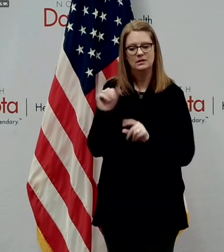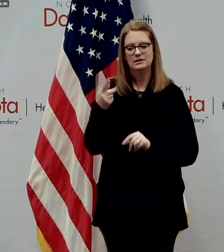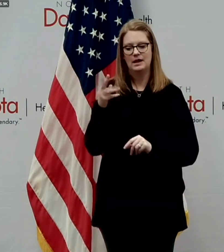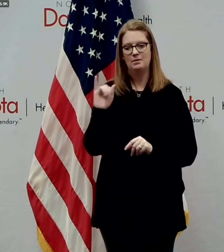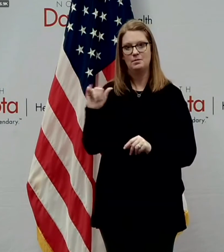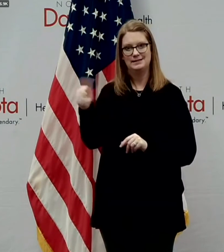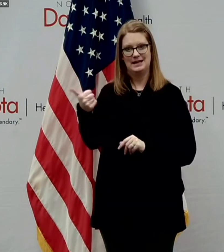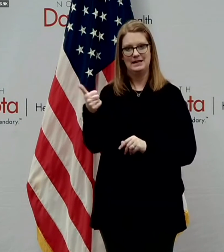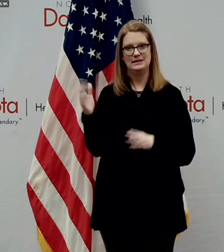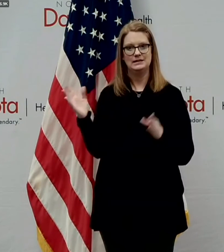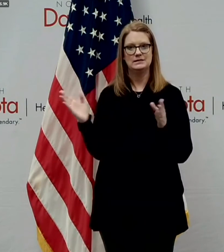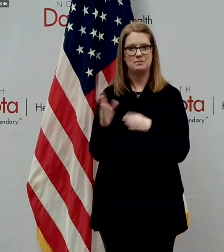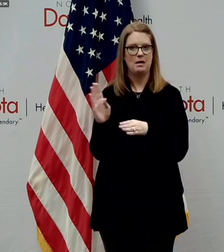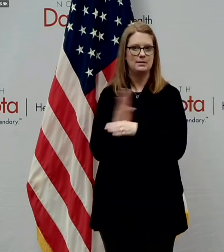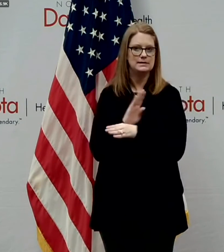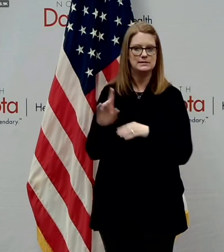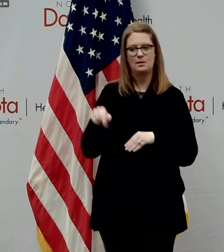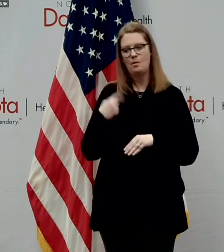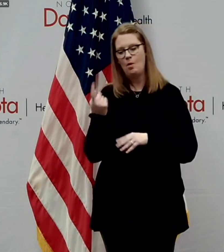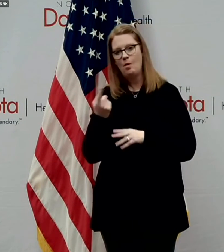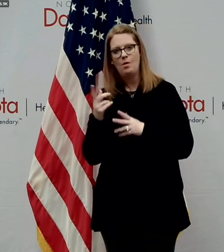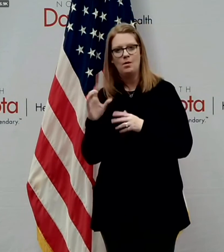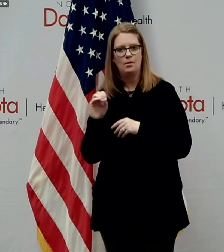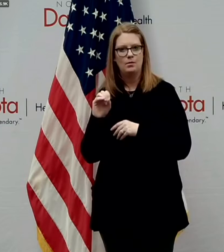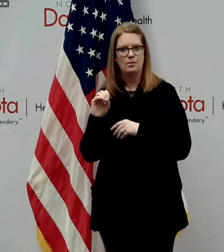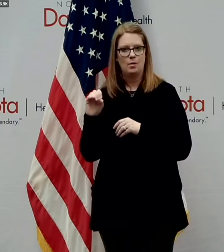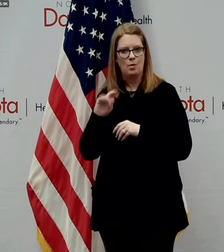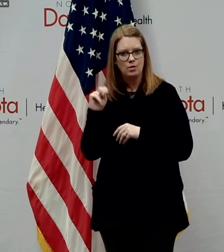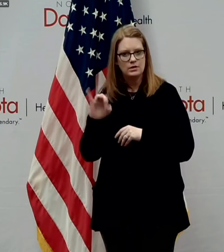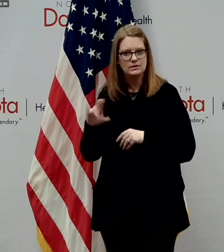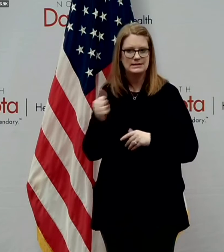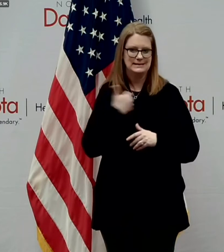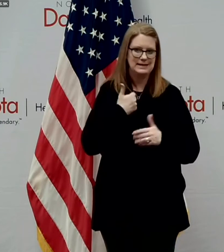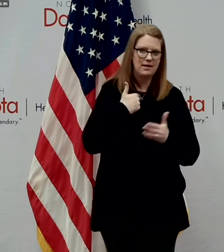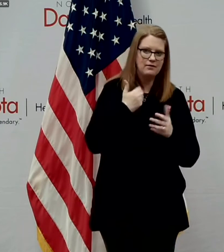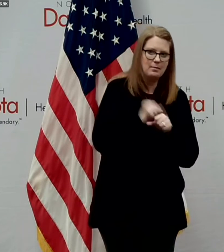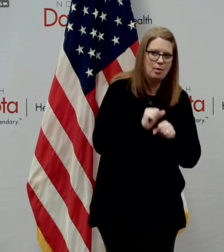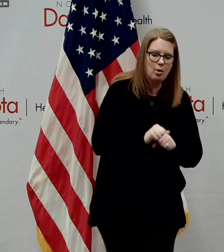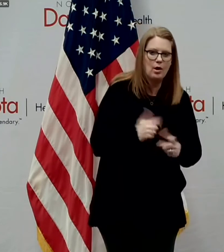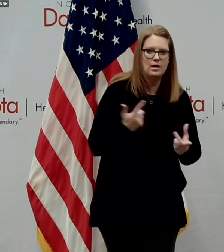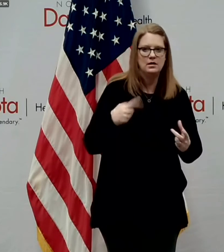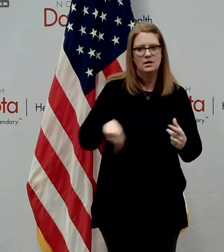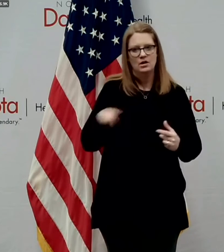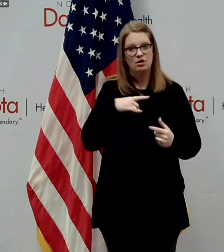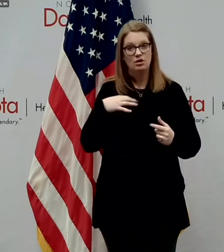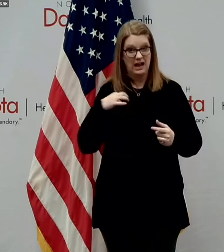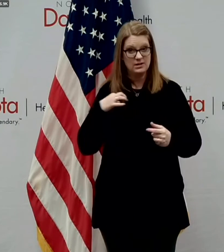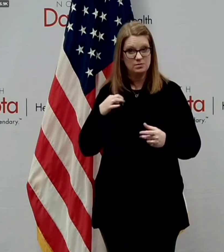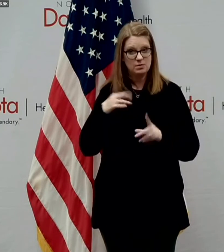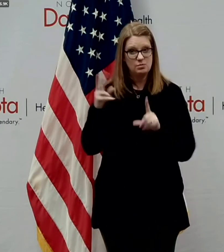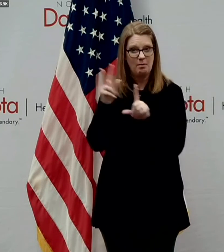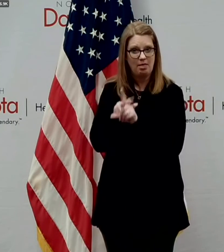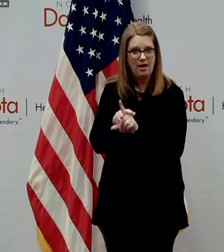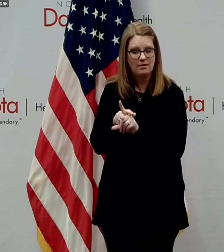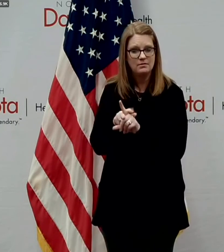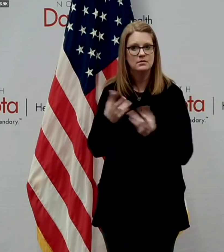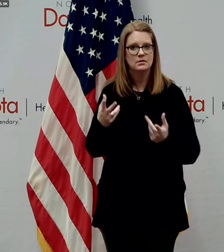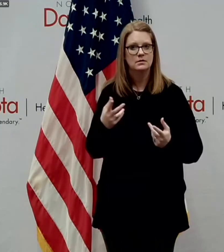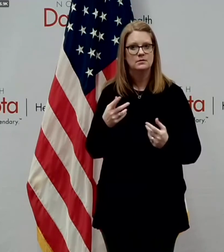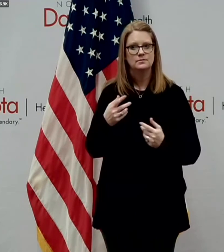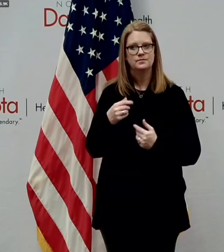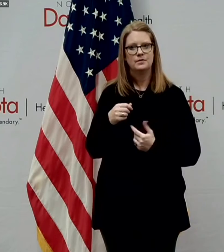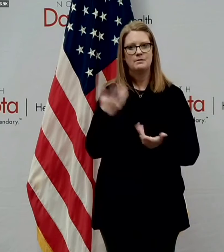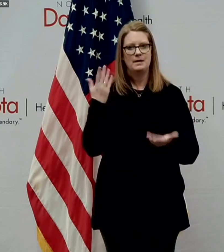small businesses, sole proprietors, independent contractors, self-employed individuals were eligible to apply. So again, even if you don't